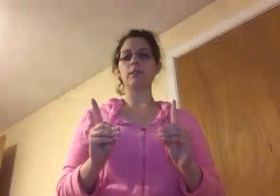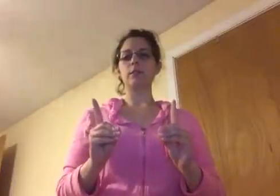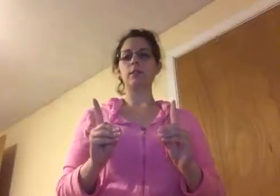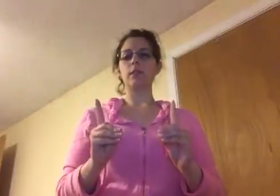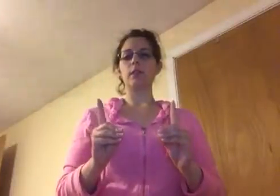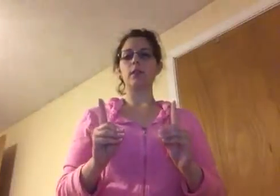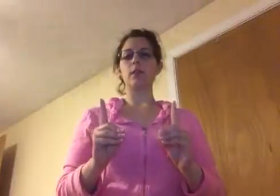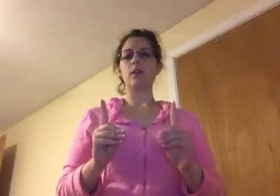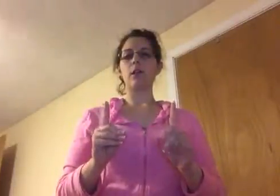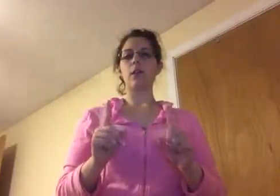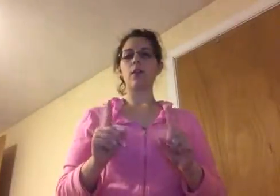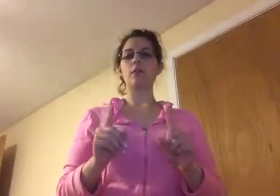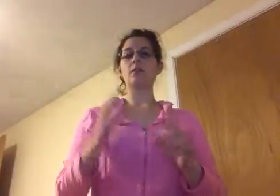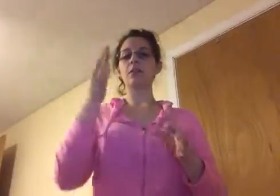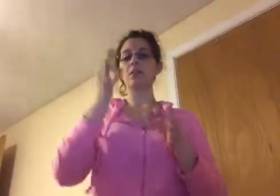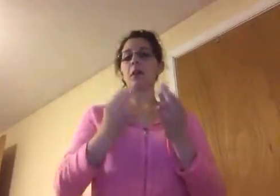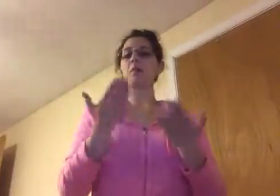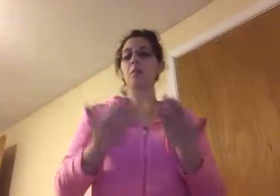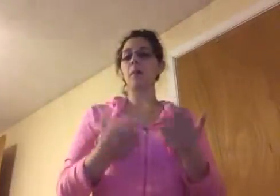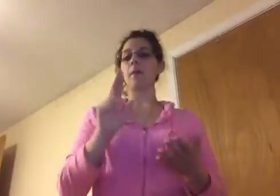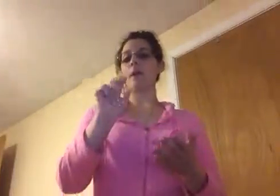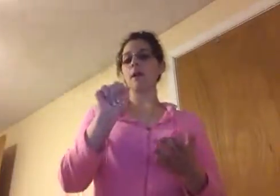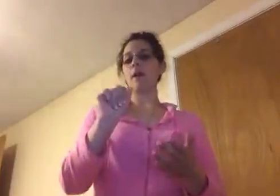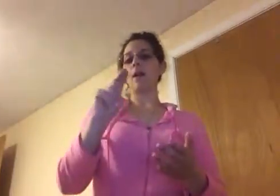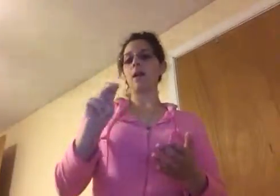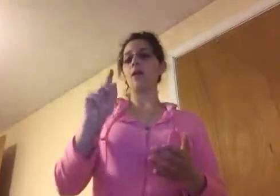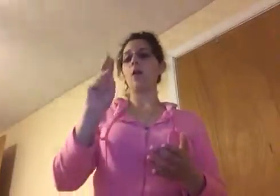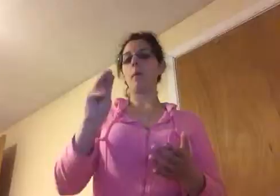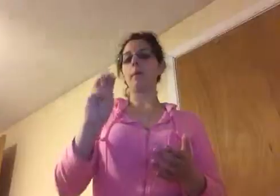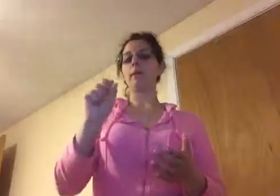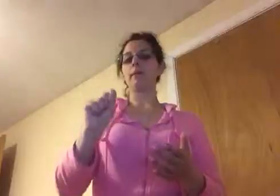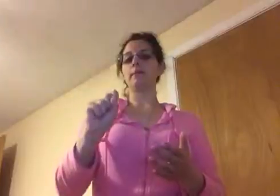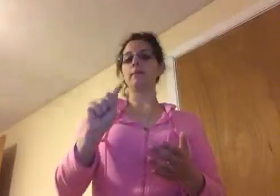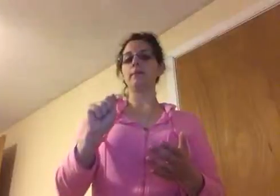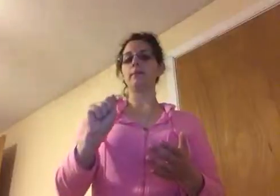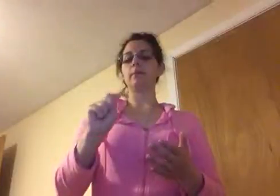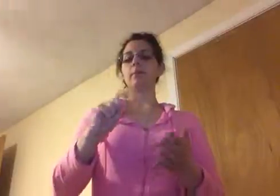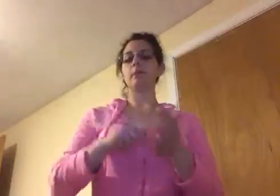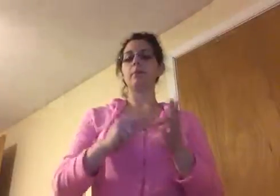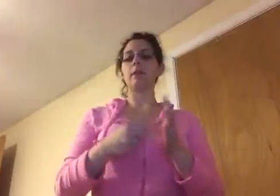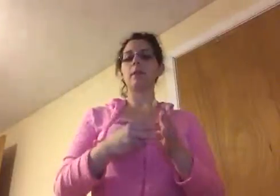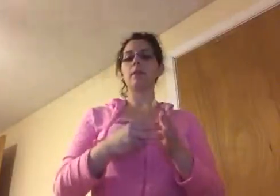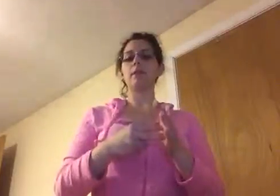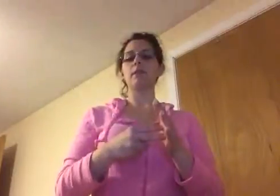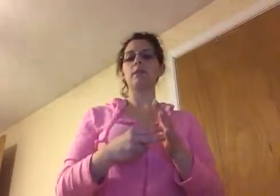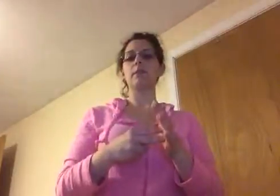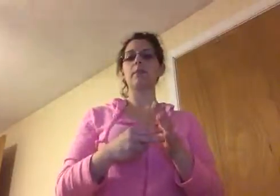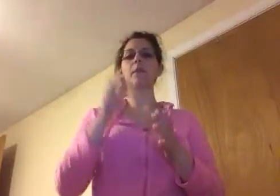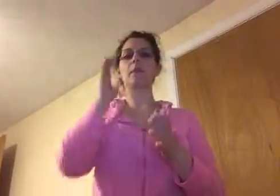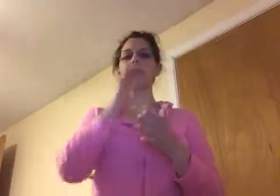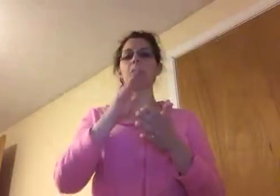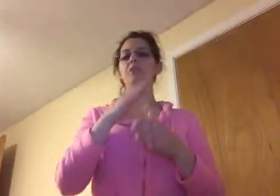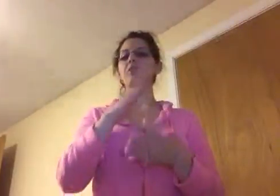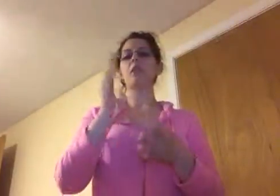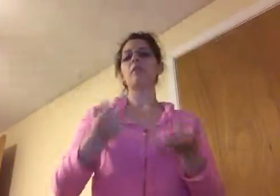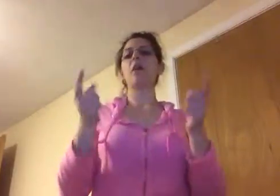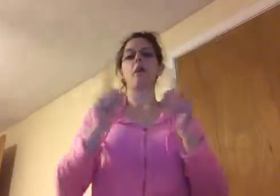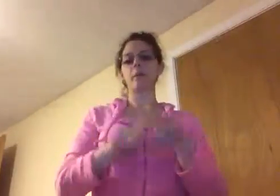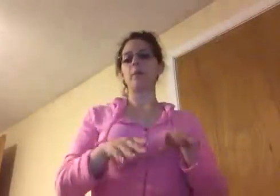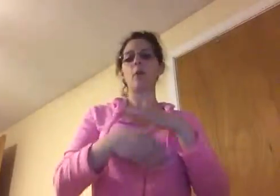So what he did was, this is another picture of his 6 wives, a little more modern view. So what he